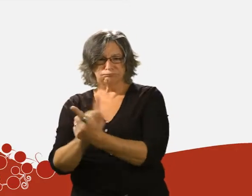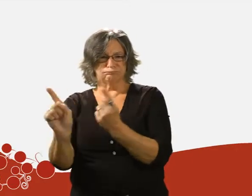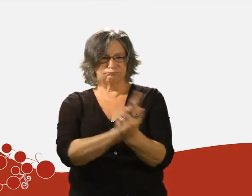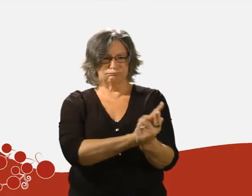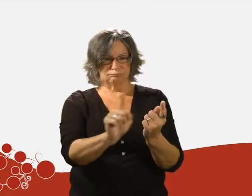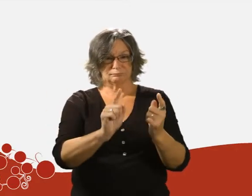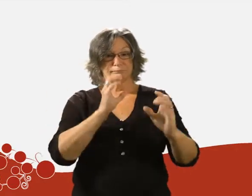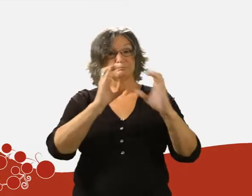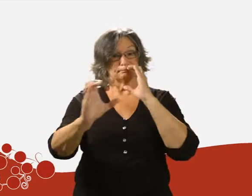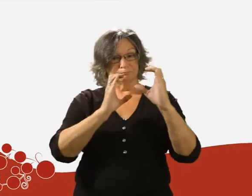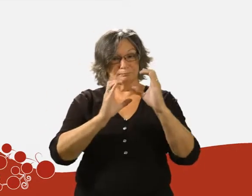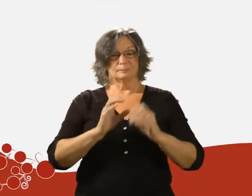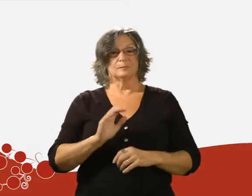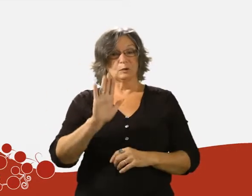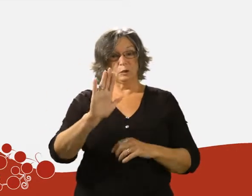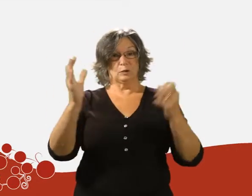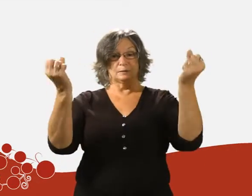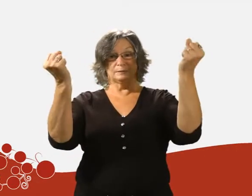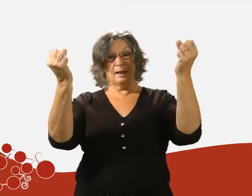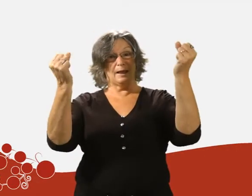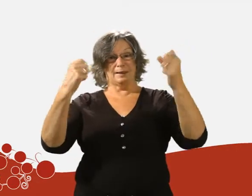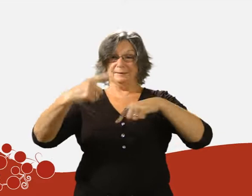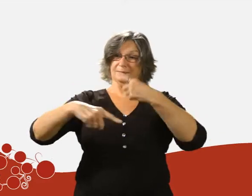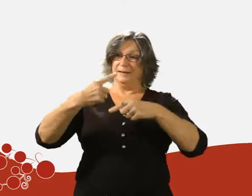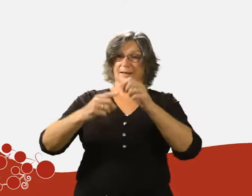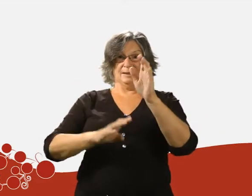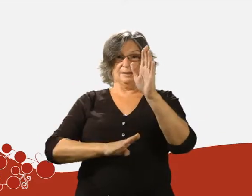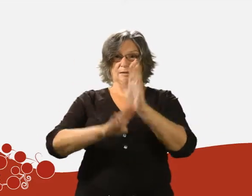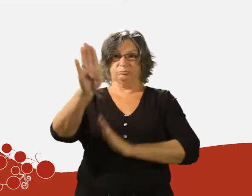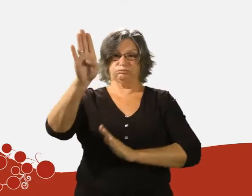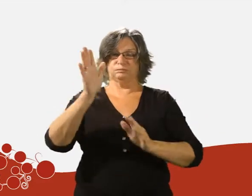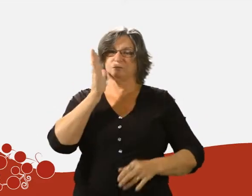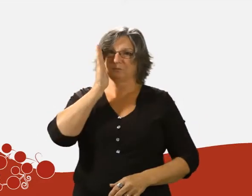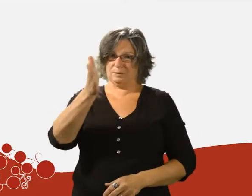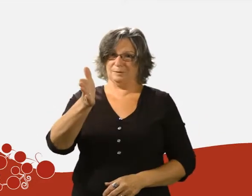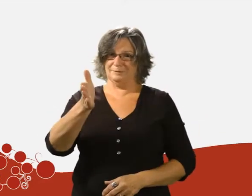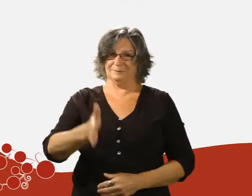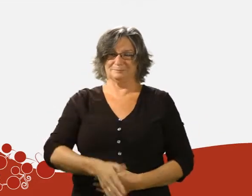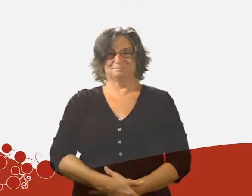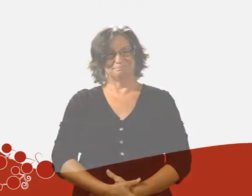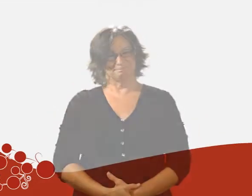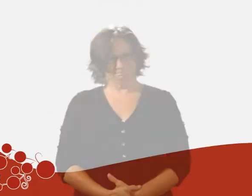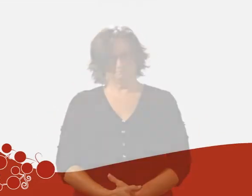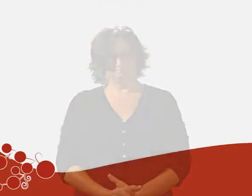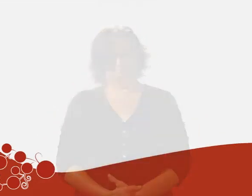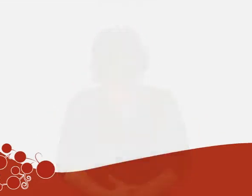deaf community members as you can. If you do this, you will see your signing skills thrive.